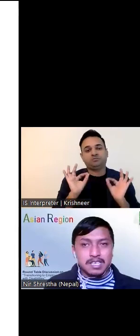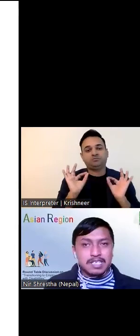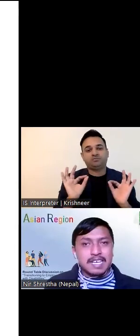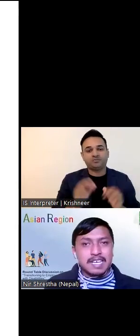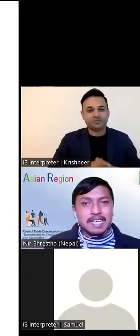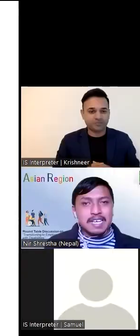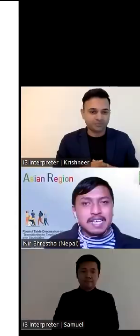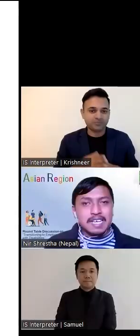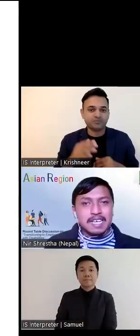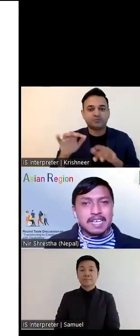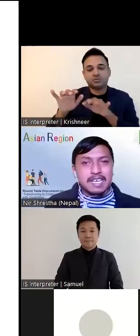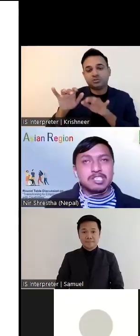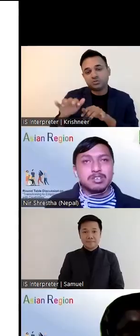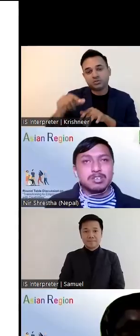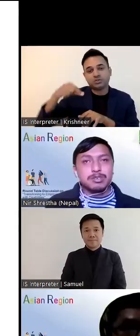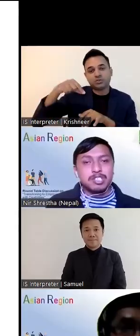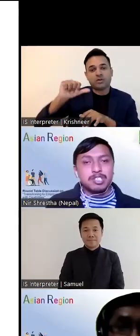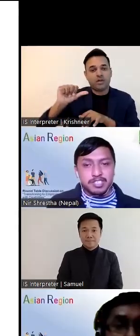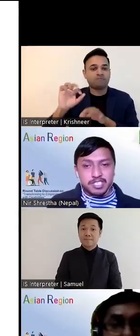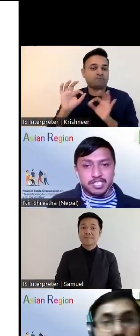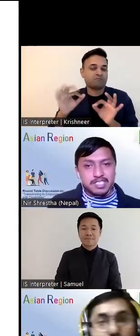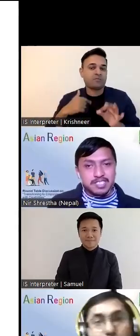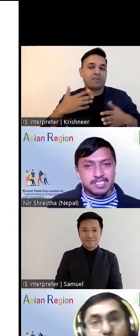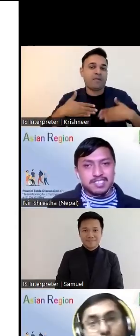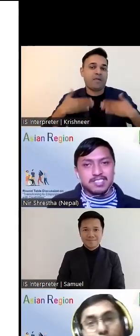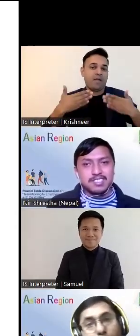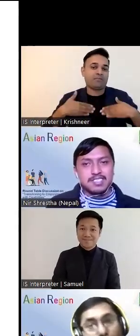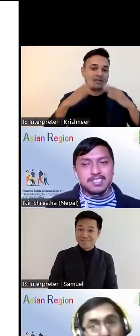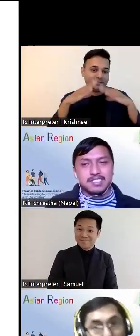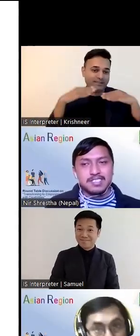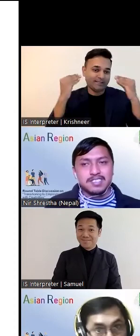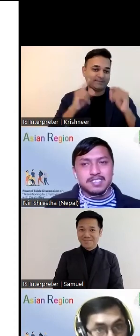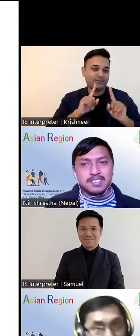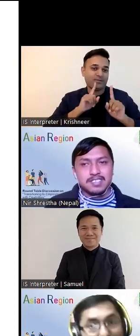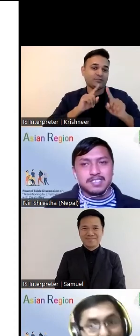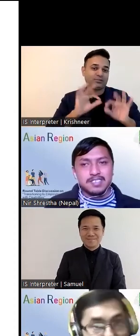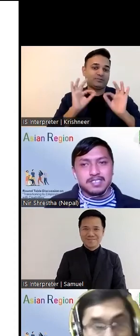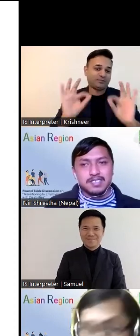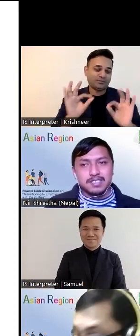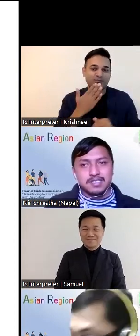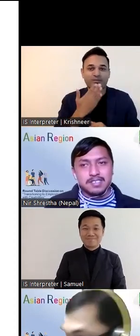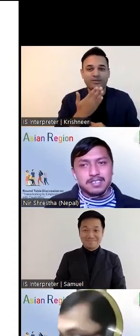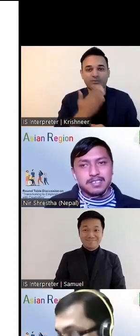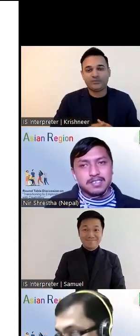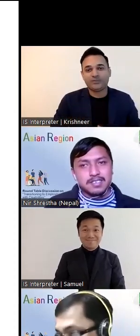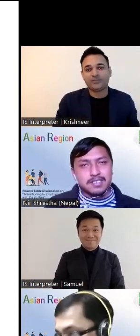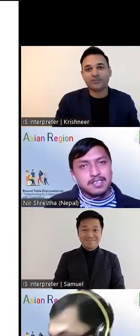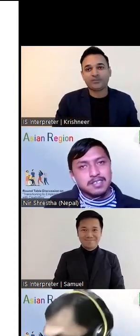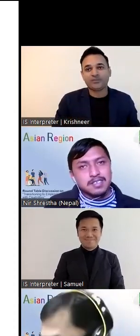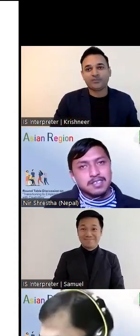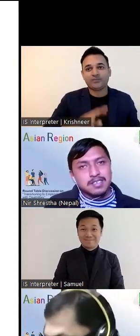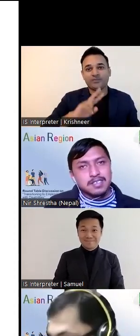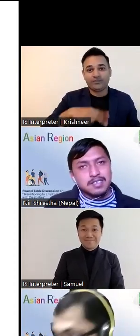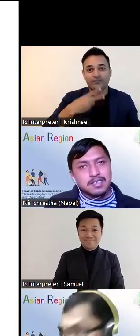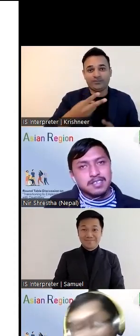for this time, for this opportunity. Thank you. Over to you, Reza. Thank you so much,